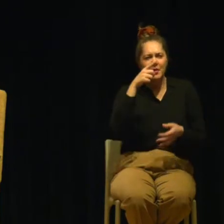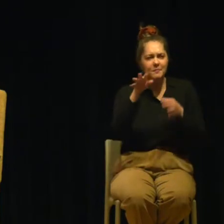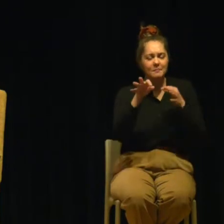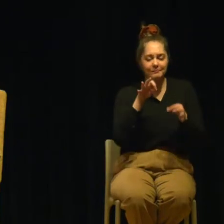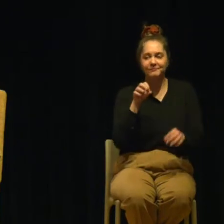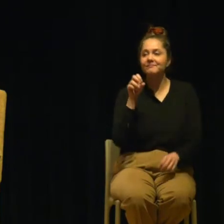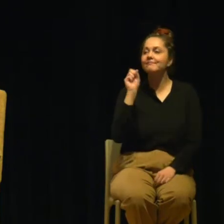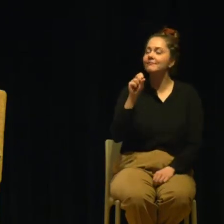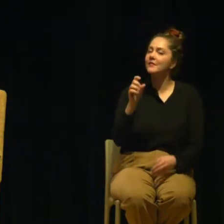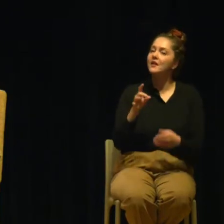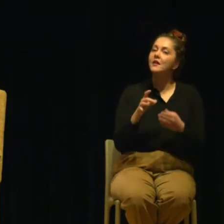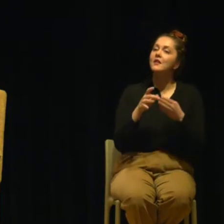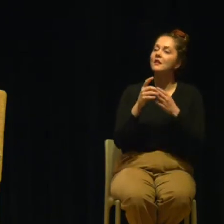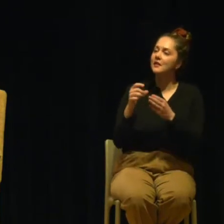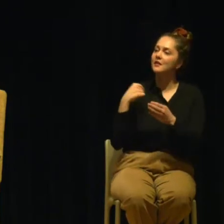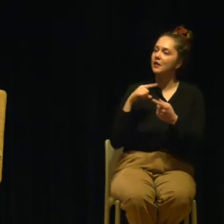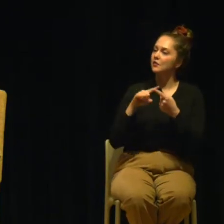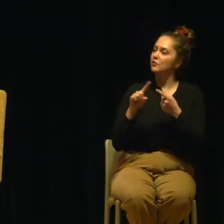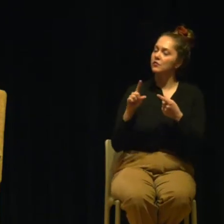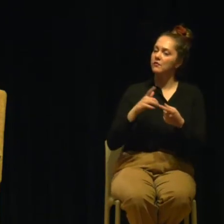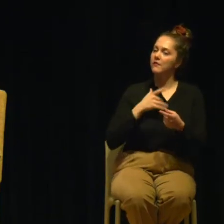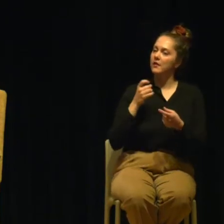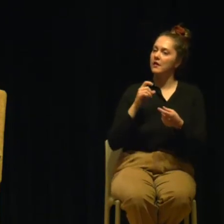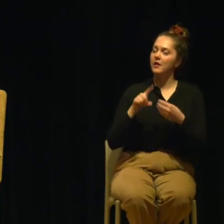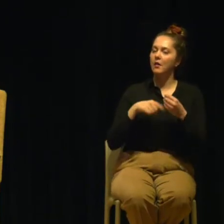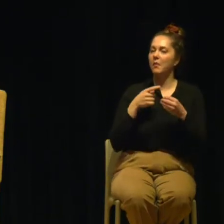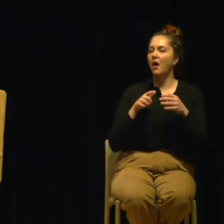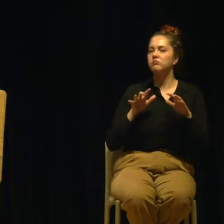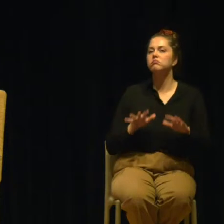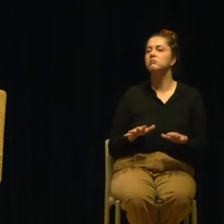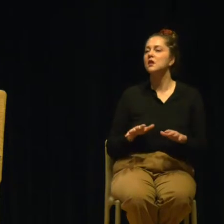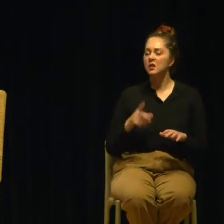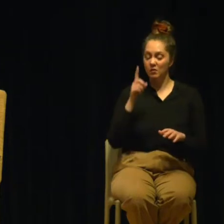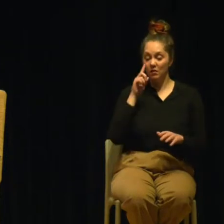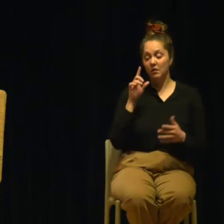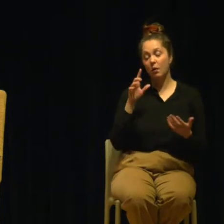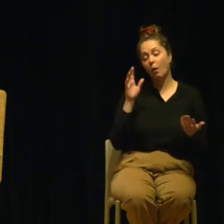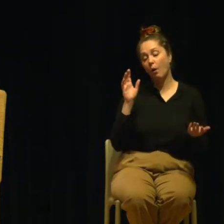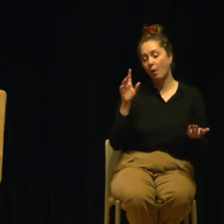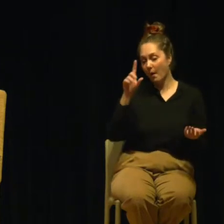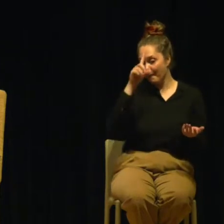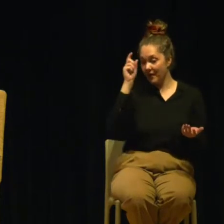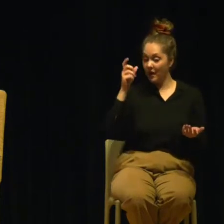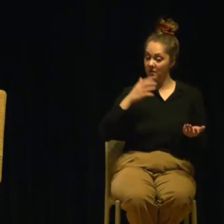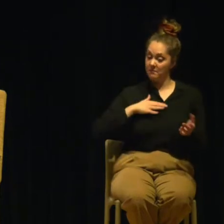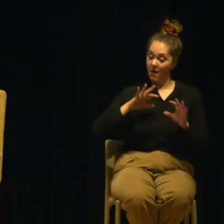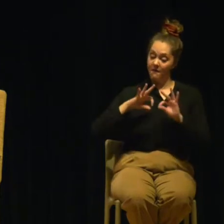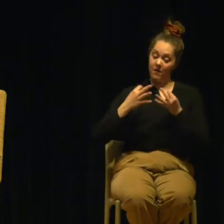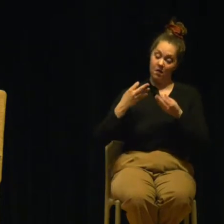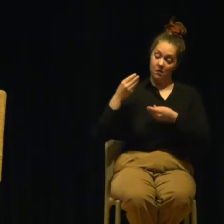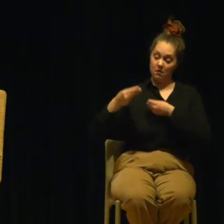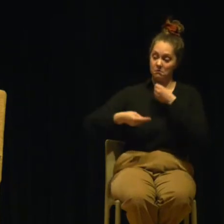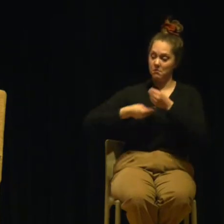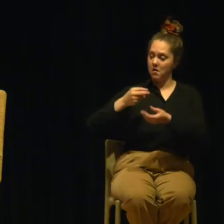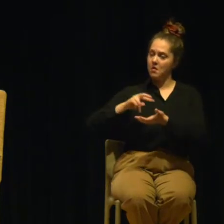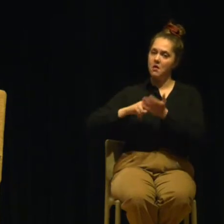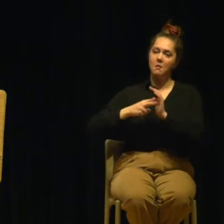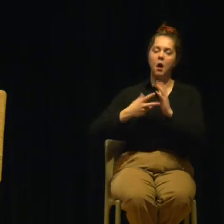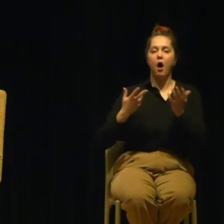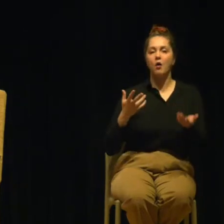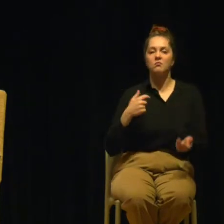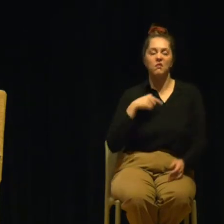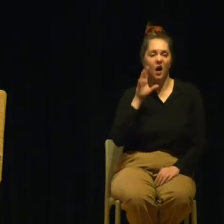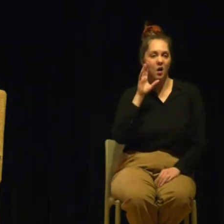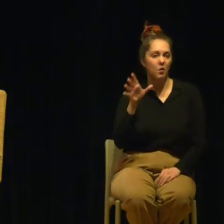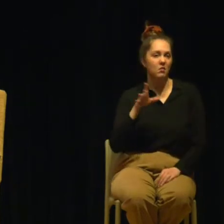It leads us to a sense of complacency, because you think that those things, just because they run in your family, that is your